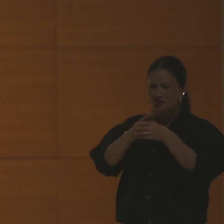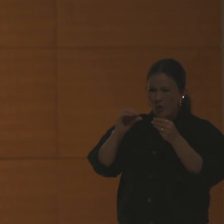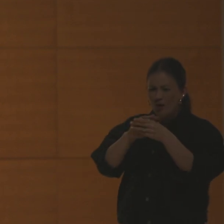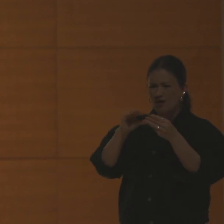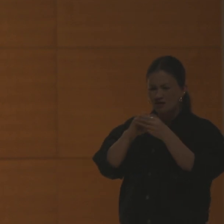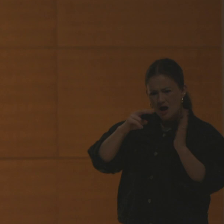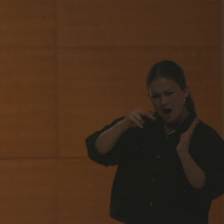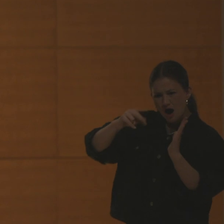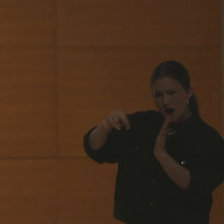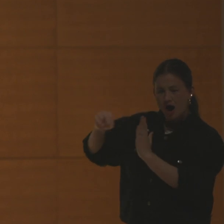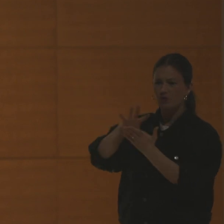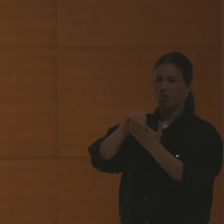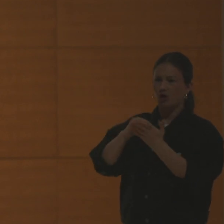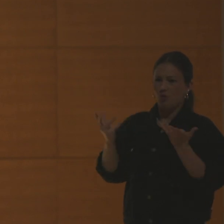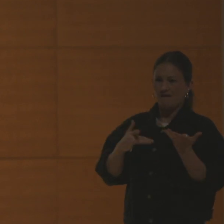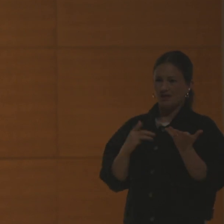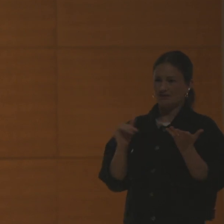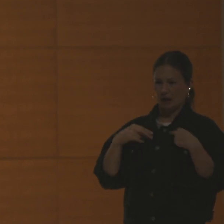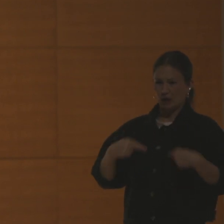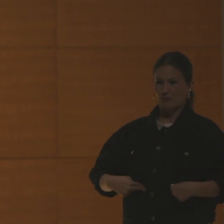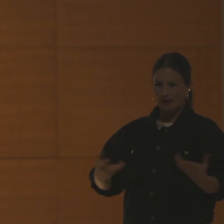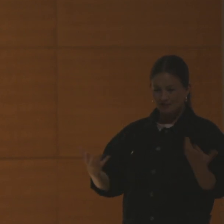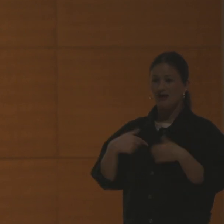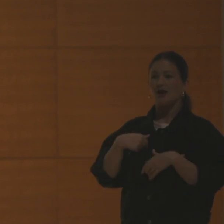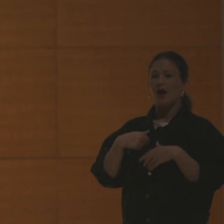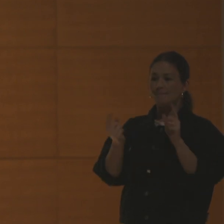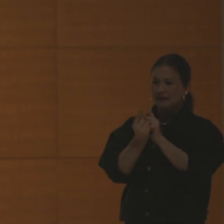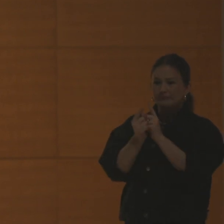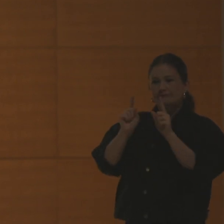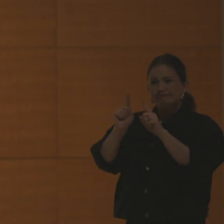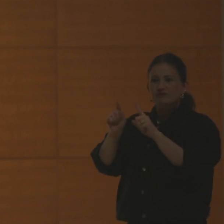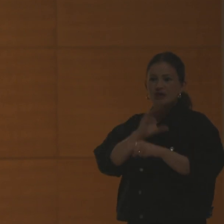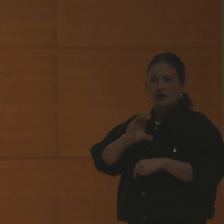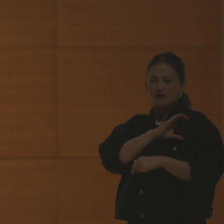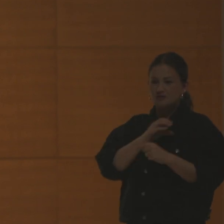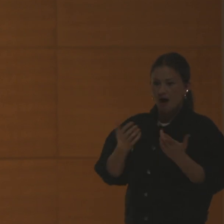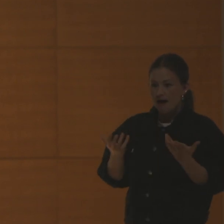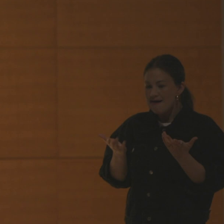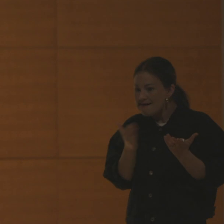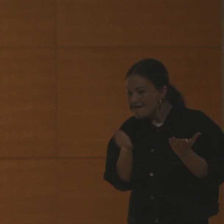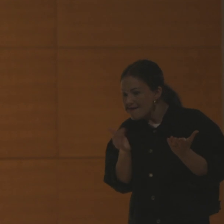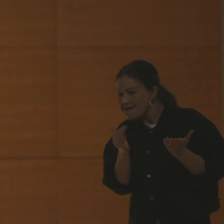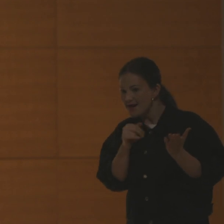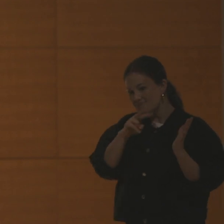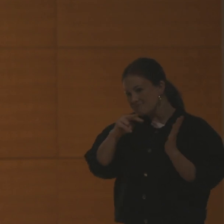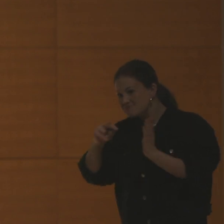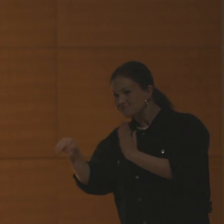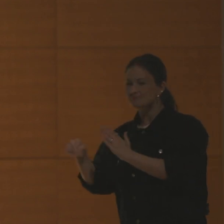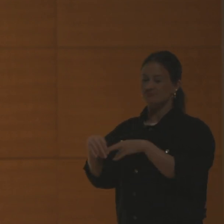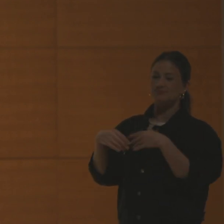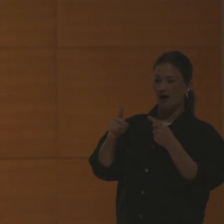means to be human, and we are introduced to characters that make us want to keep turning the page long after the books, the short stories, the